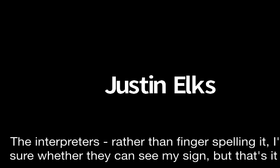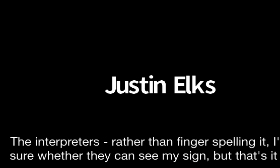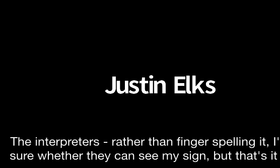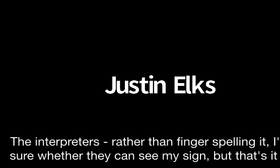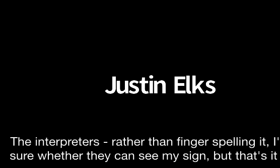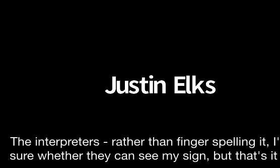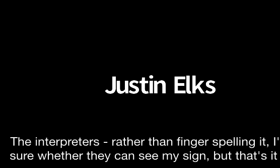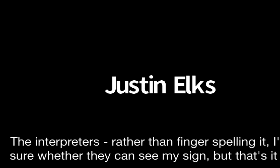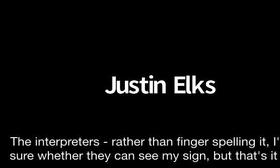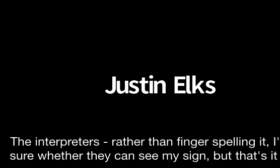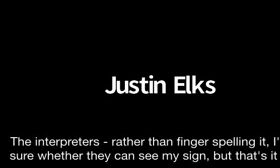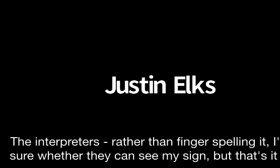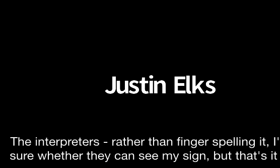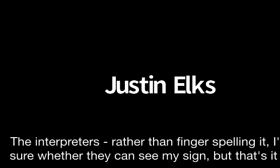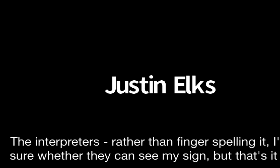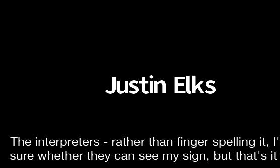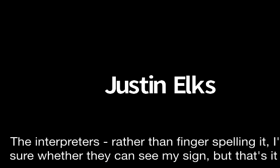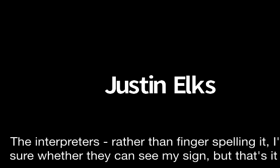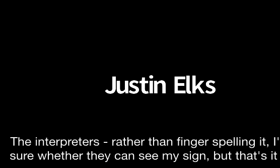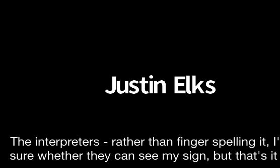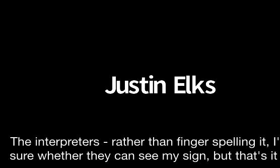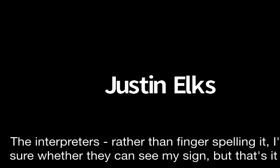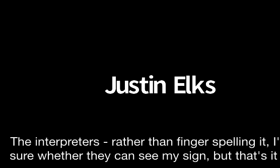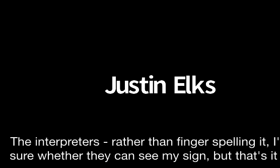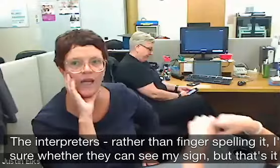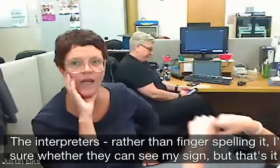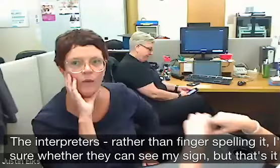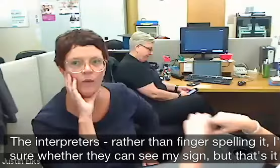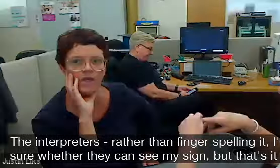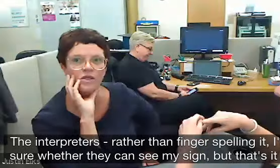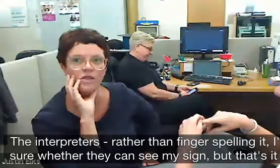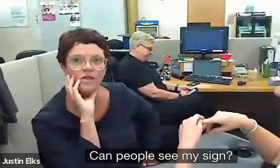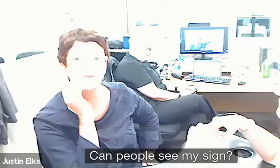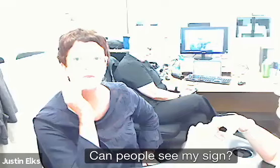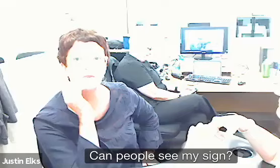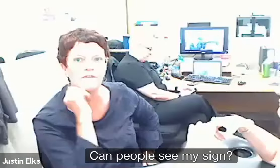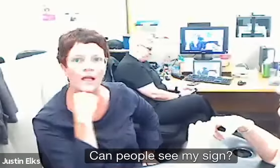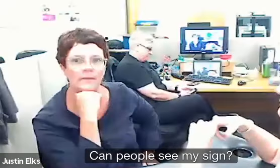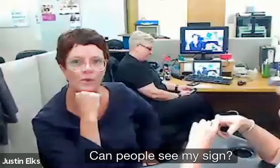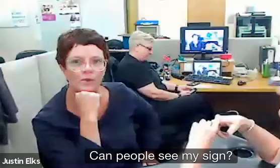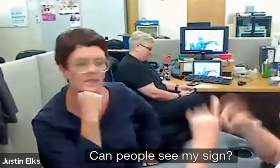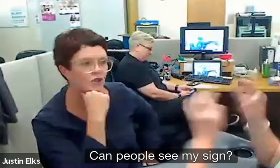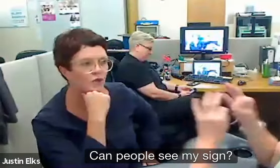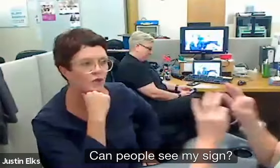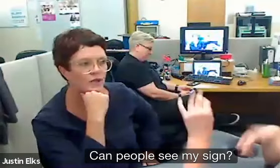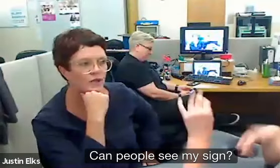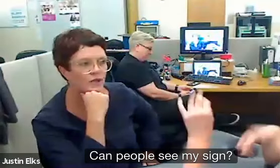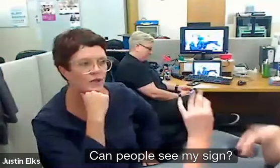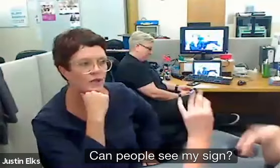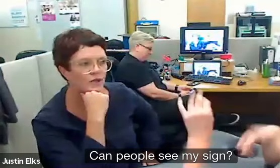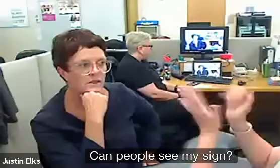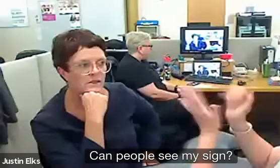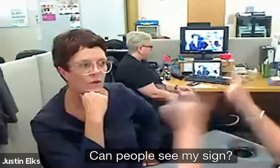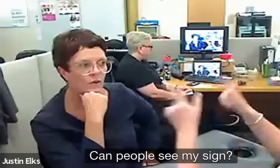my sign? And it's important to improve the language that we use with deafblind people and